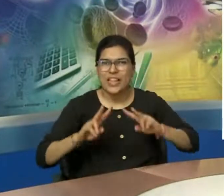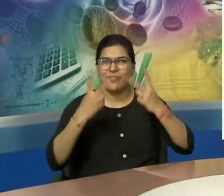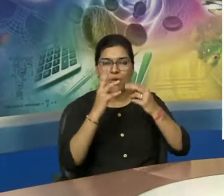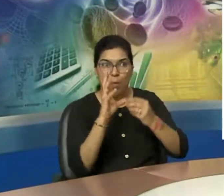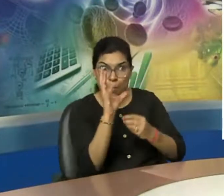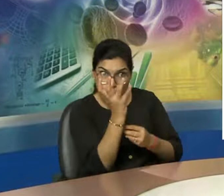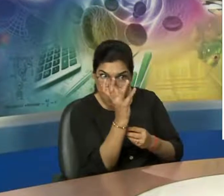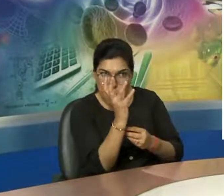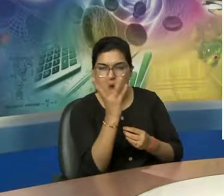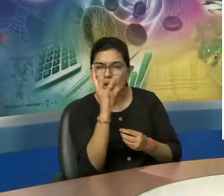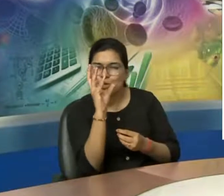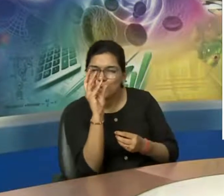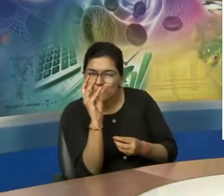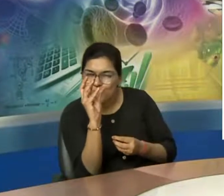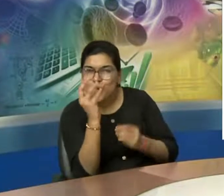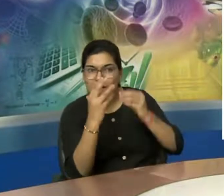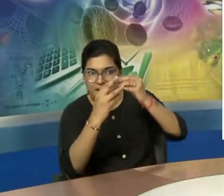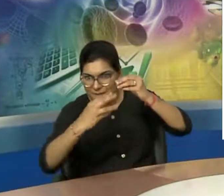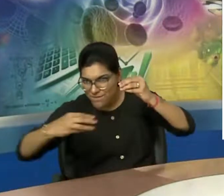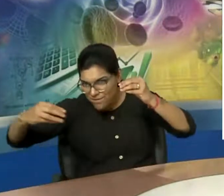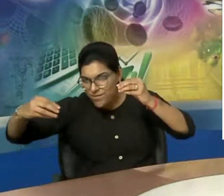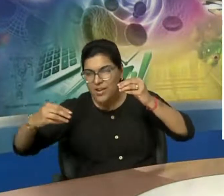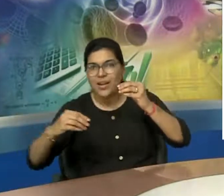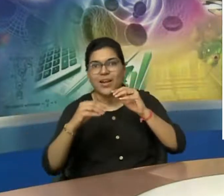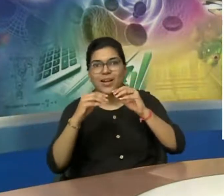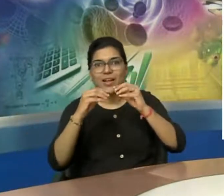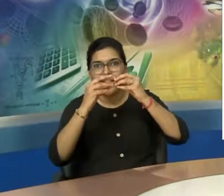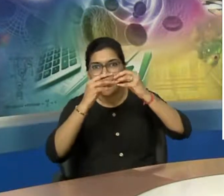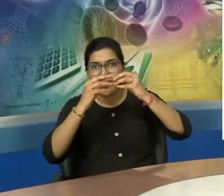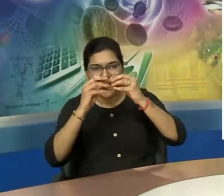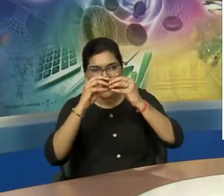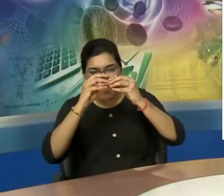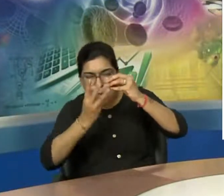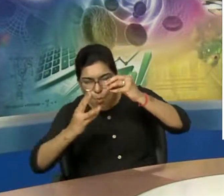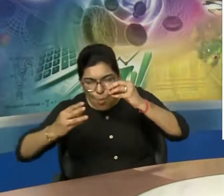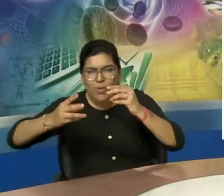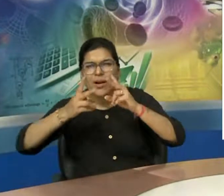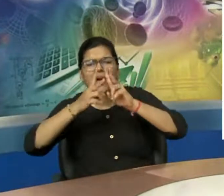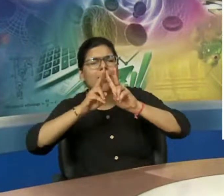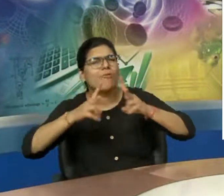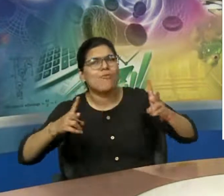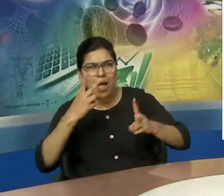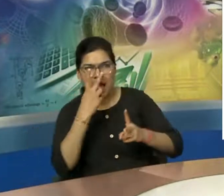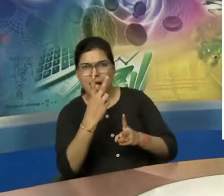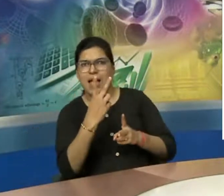brinjals, but their appearance is different. They have different size and structure.